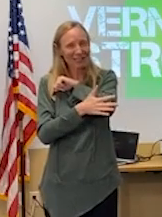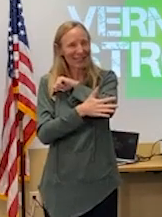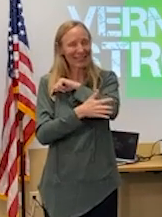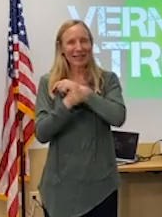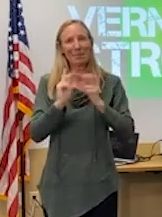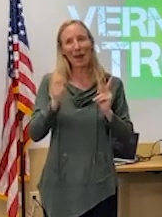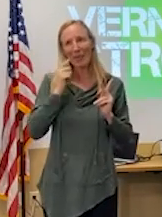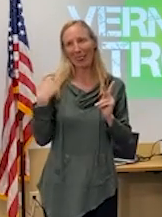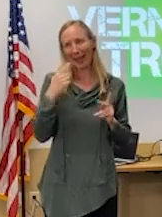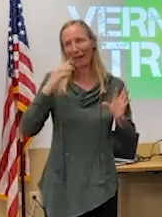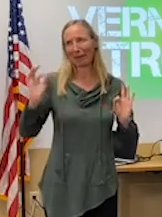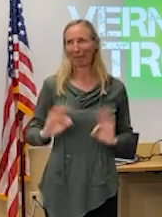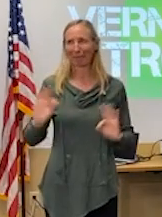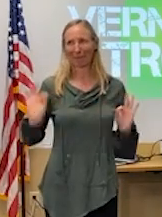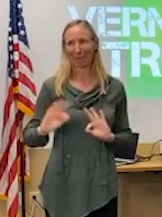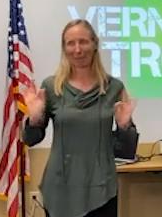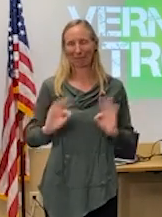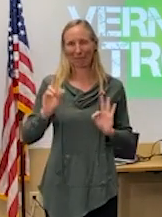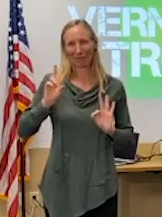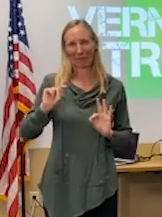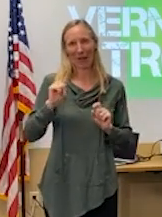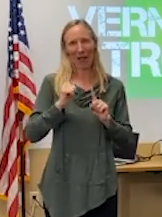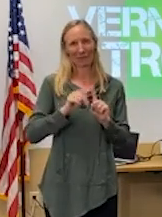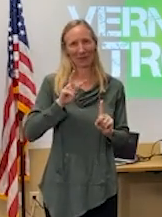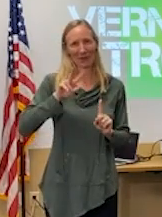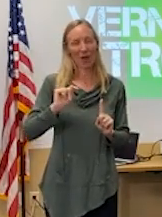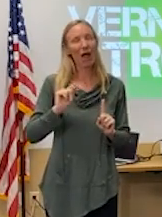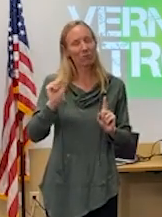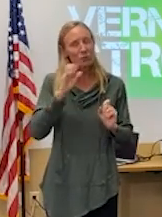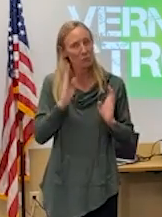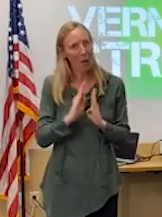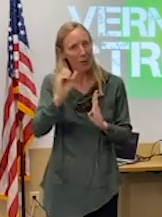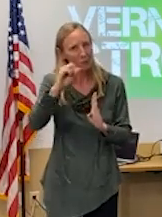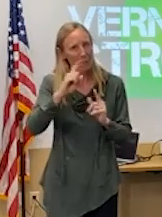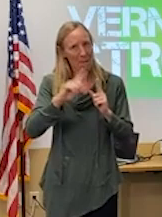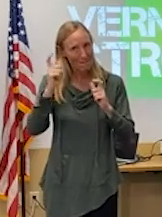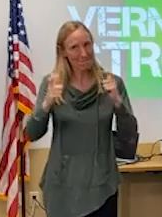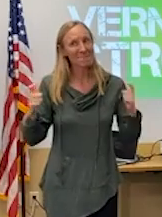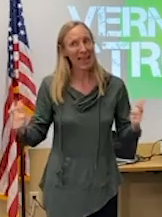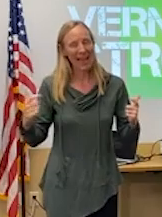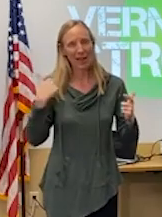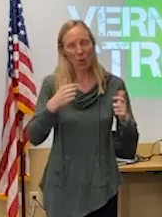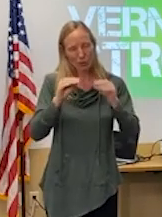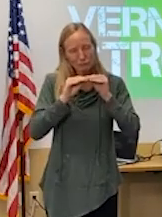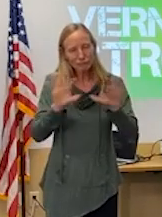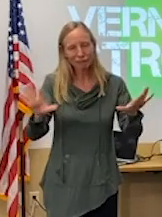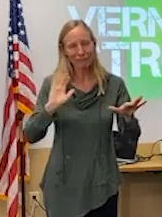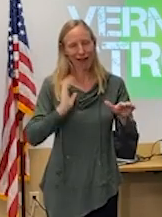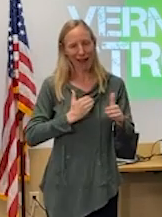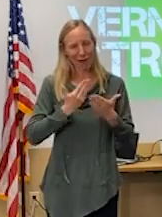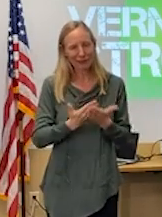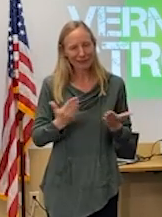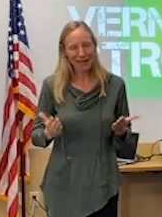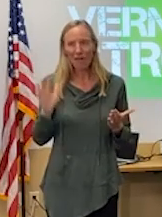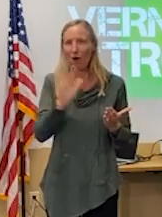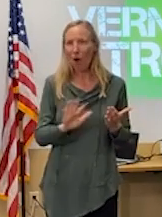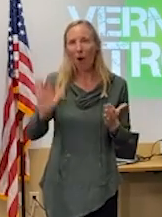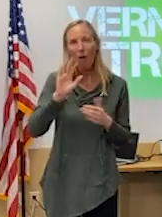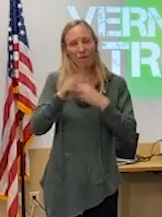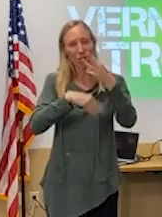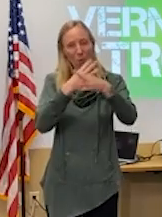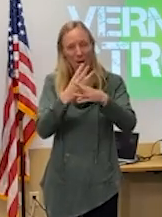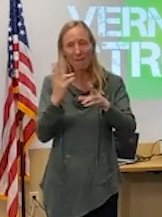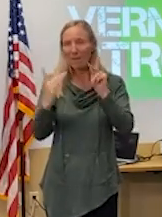are like, oh, it's a small brand out of Vermont. We're a small brand at heart, but we are big, and we bring it across the world. People reach out to us every